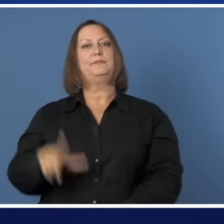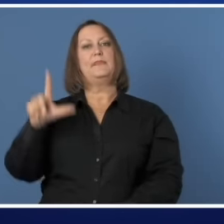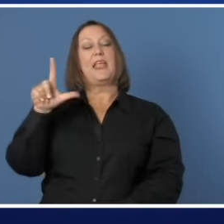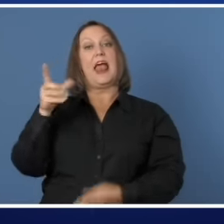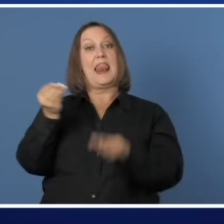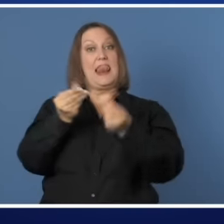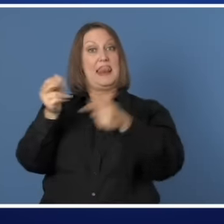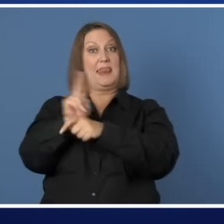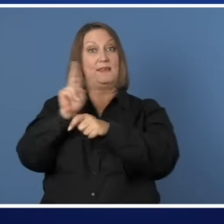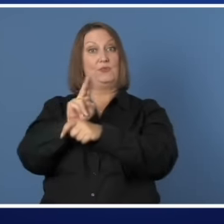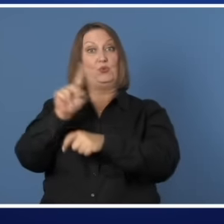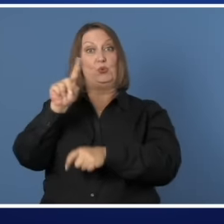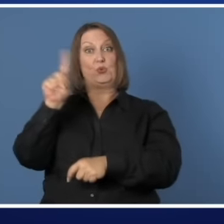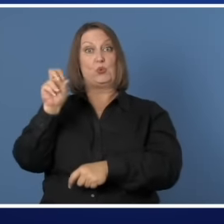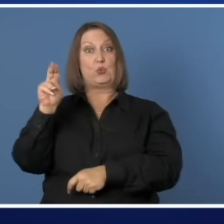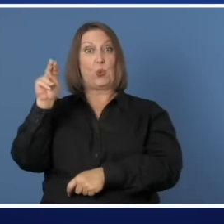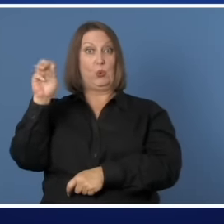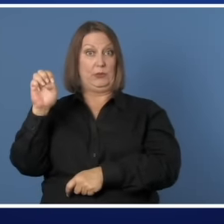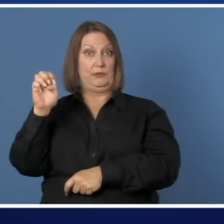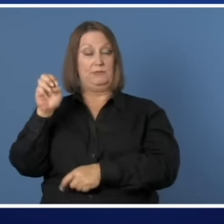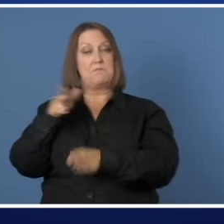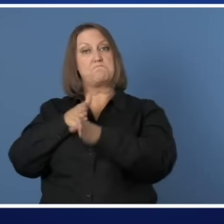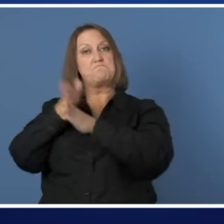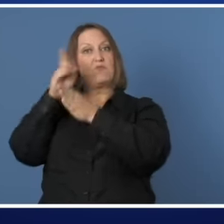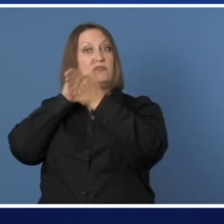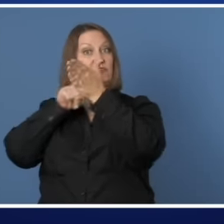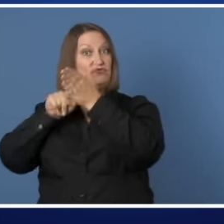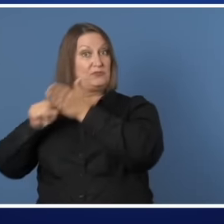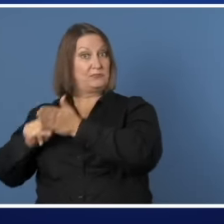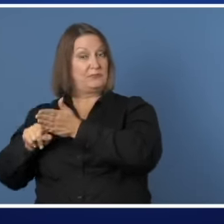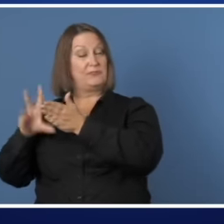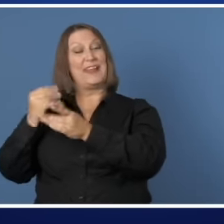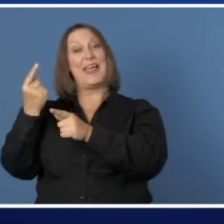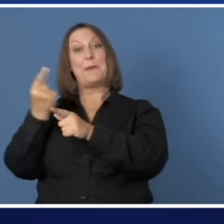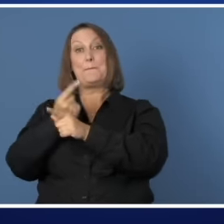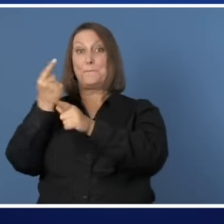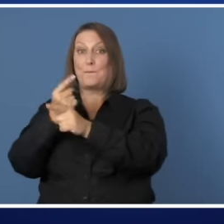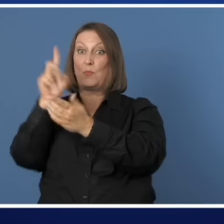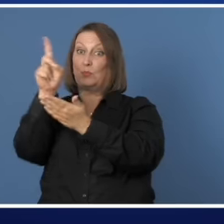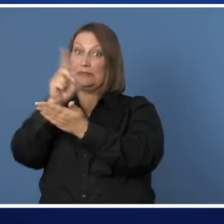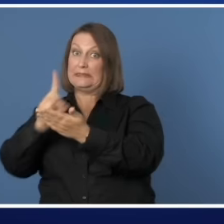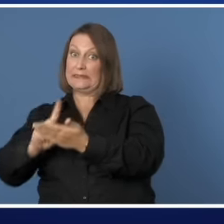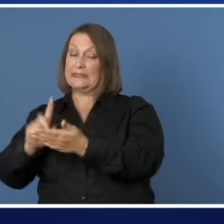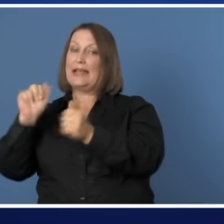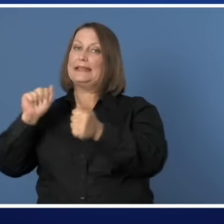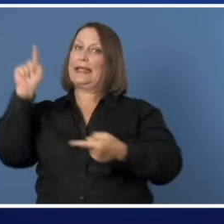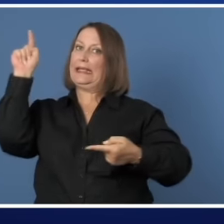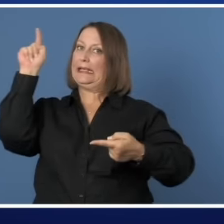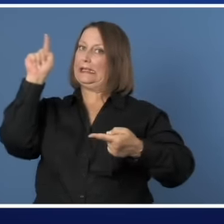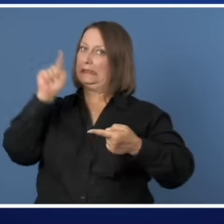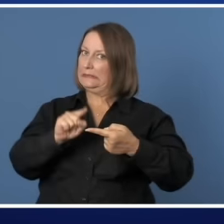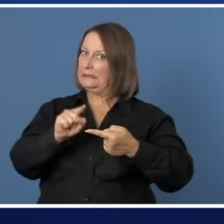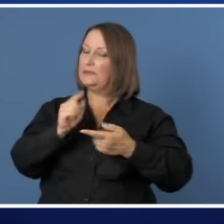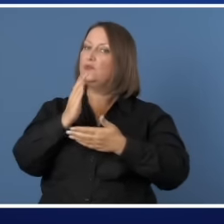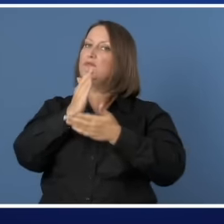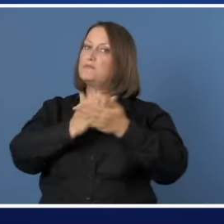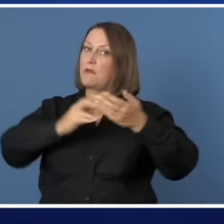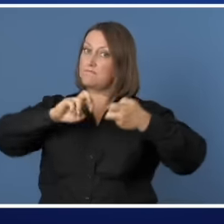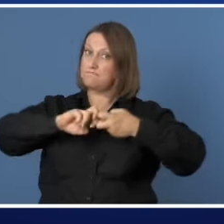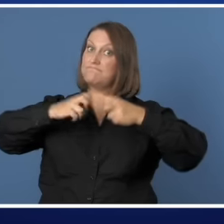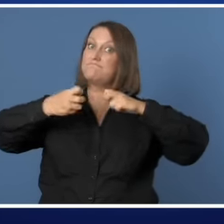Land use zoning, professional inspections, and proper design can minimize